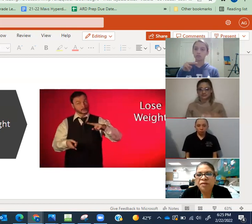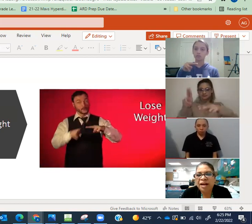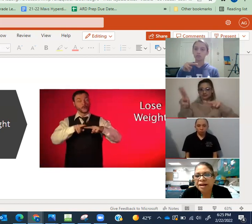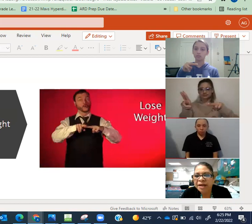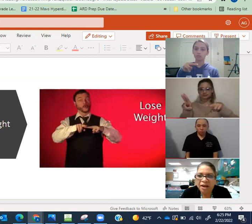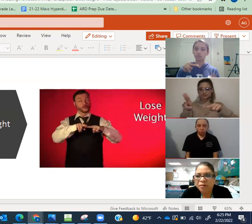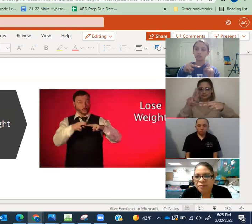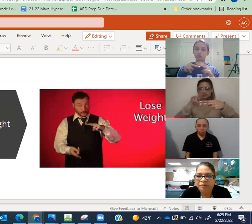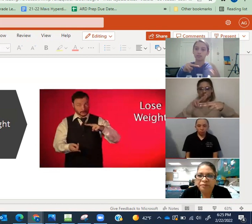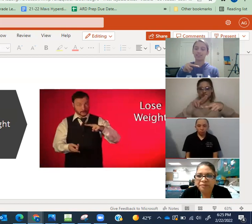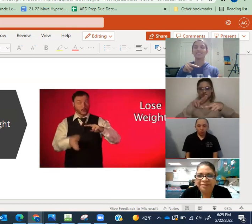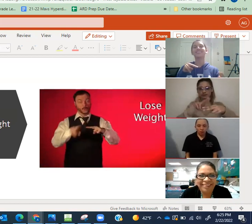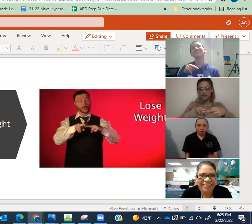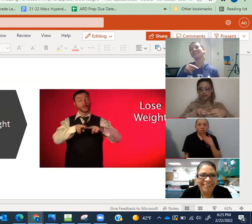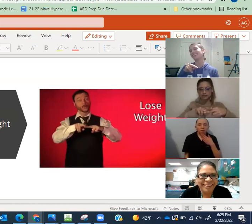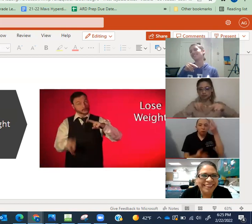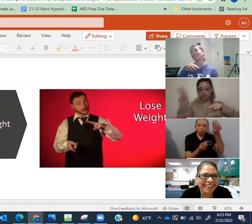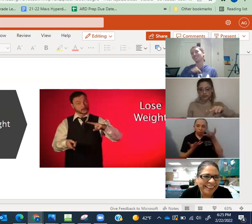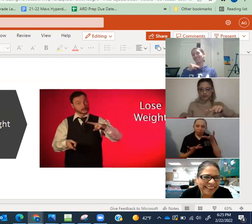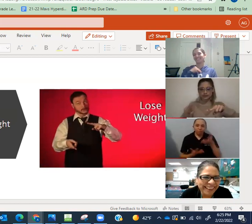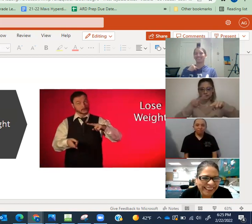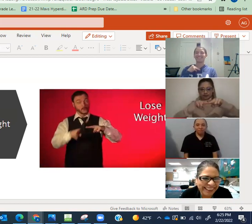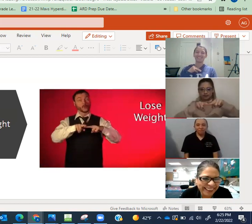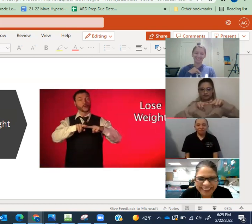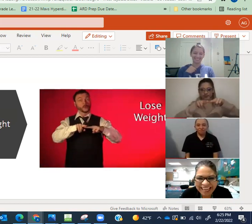Thank you for letting me know.